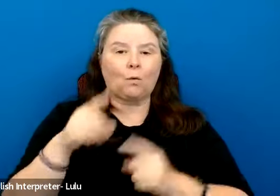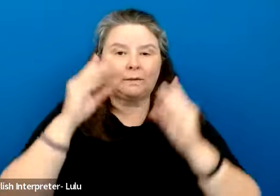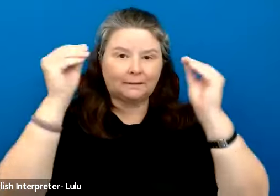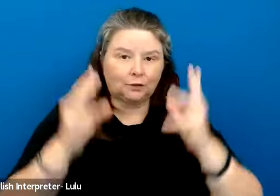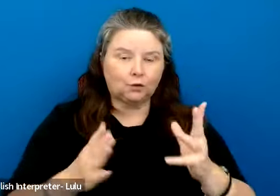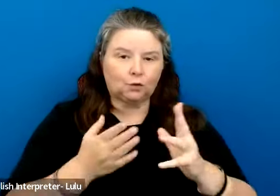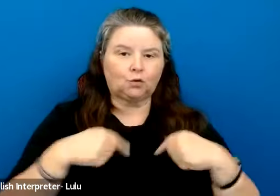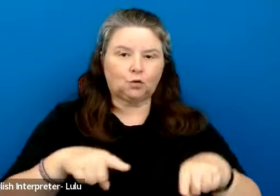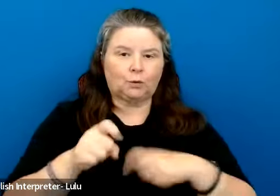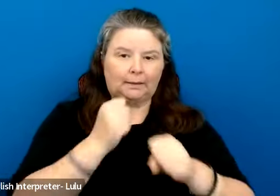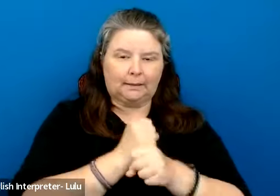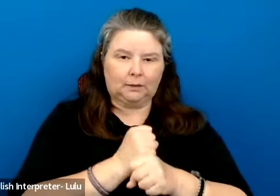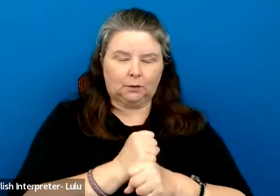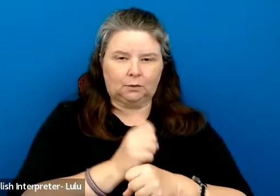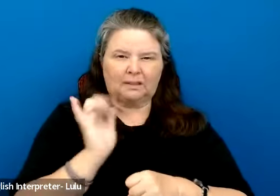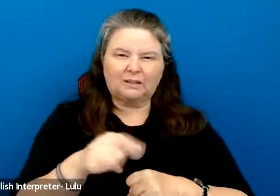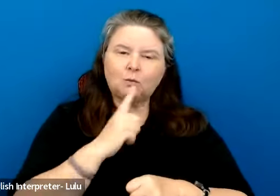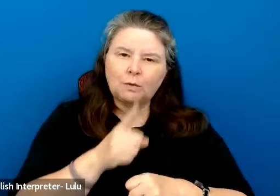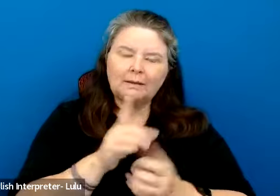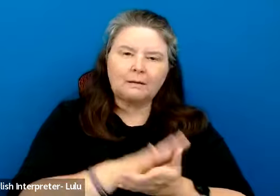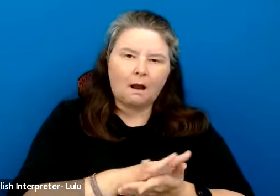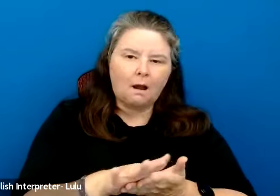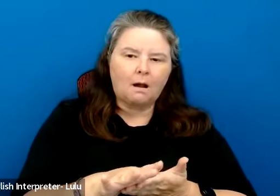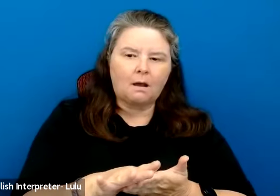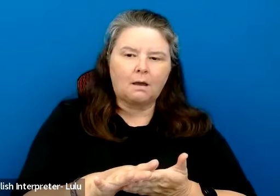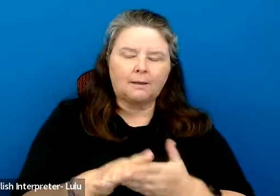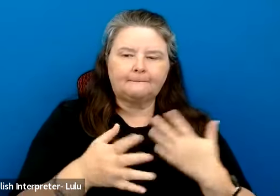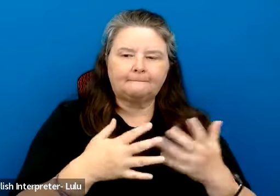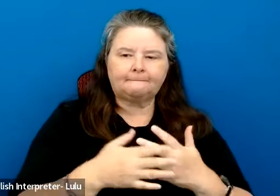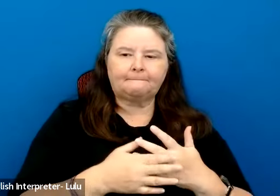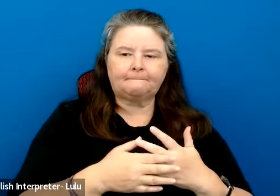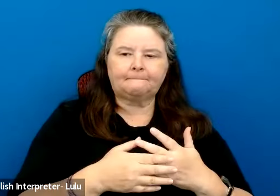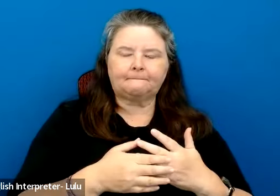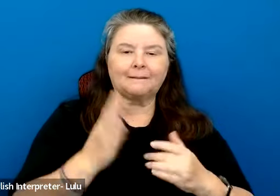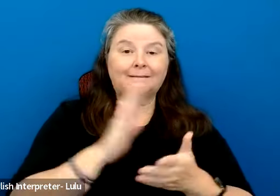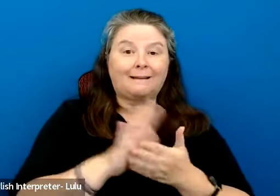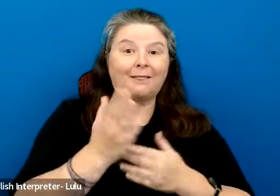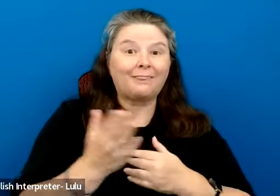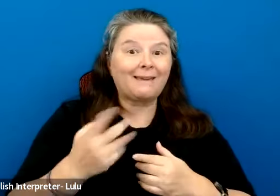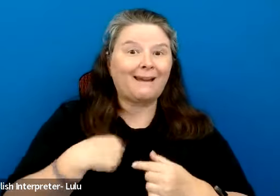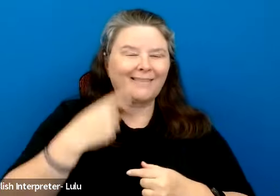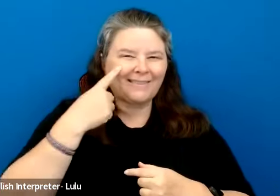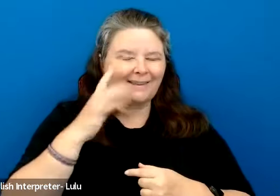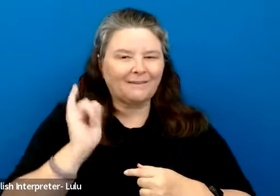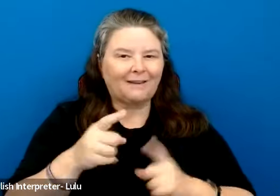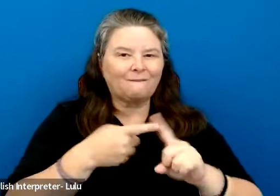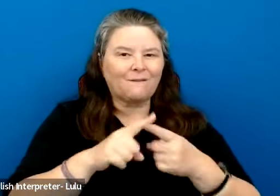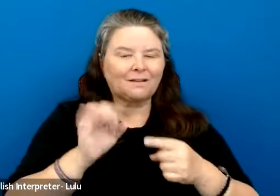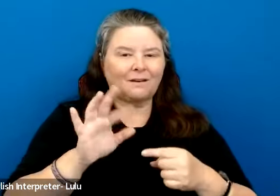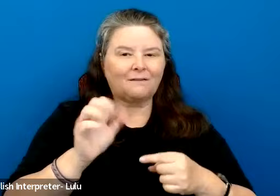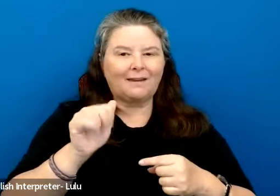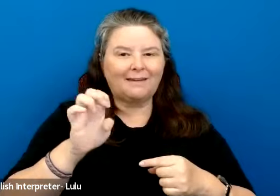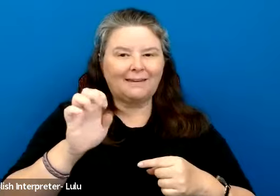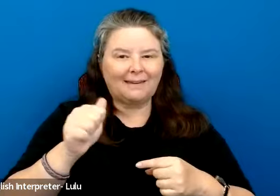teachers throughout the year. It's a really nice thing I think that Friends of AEA